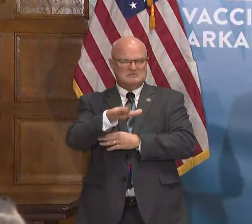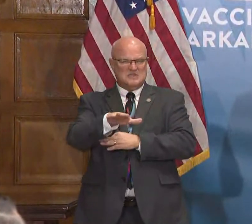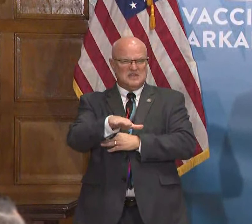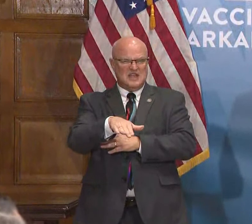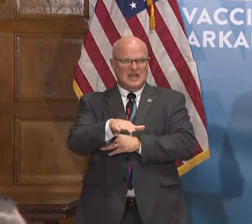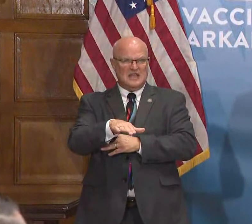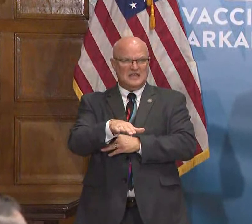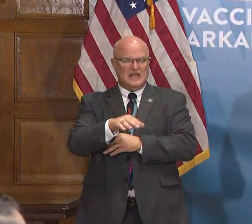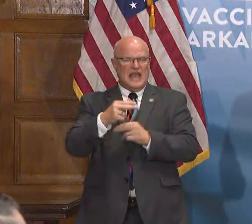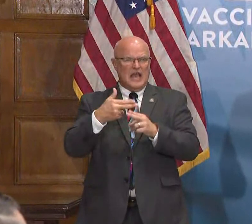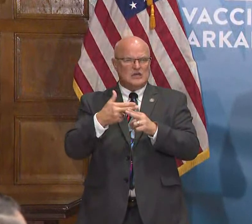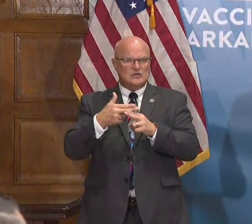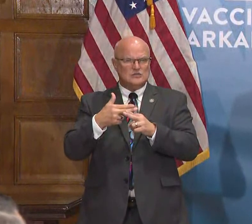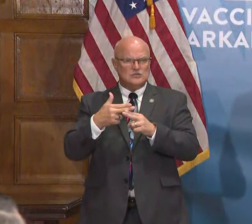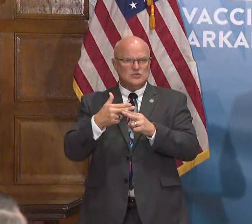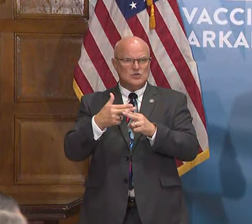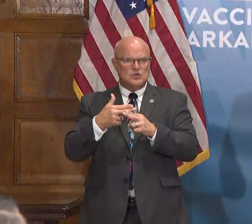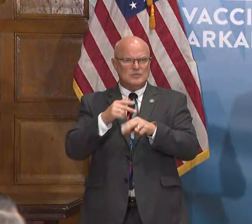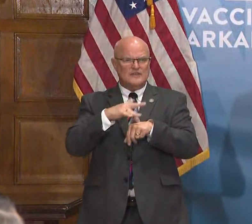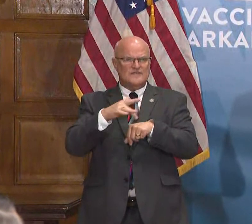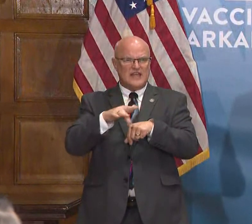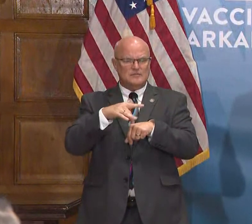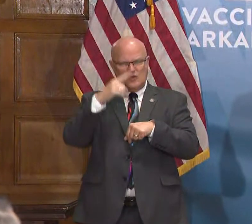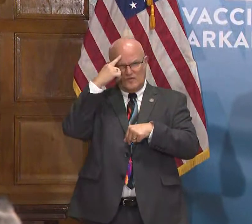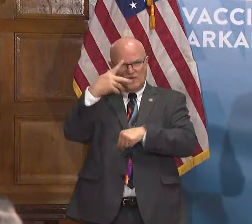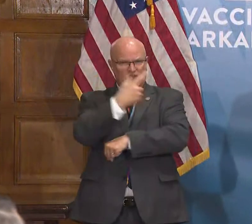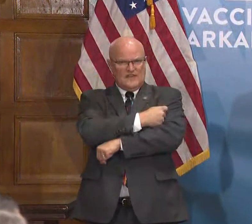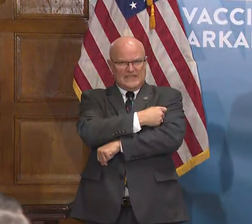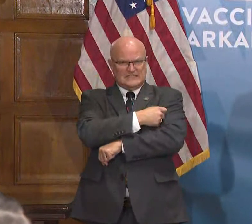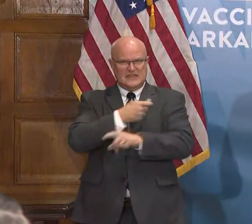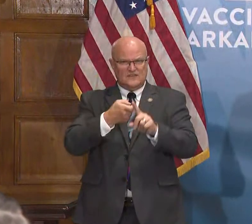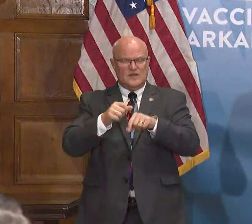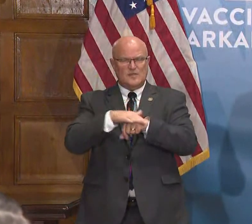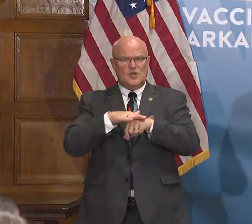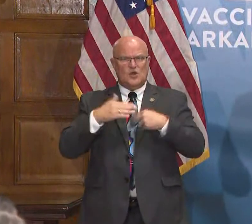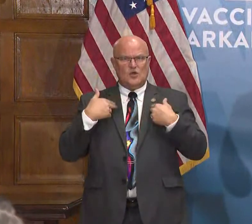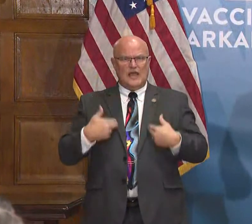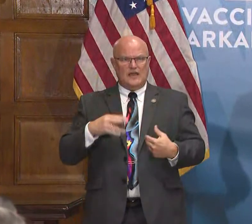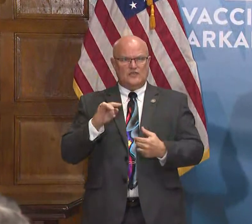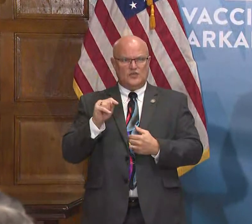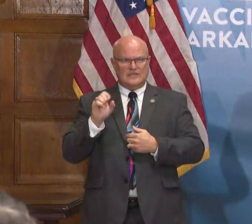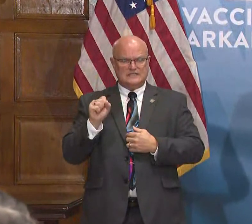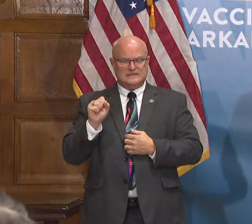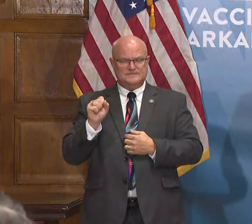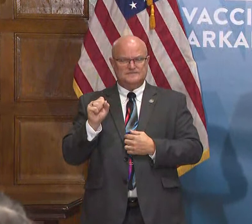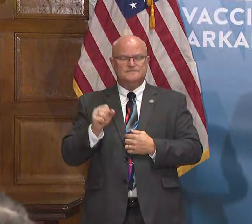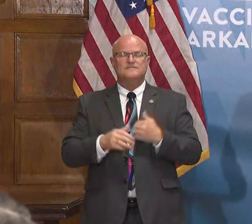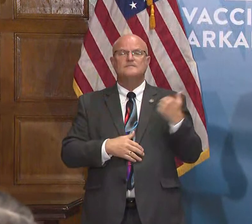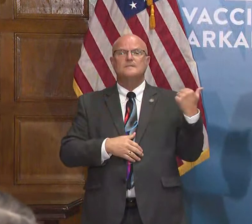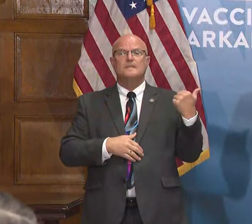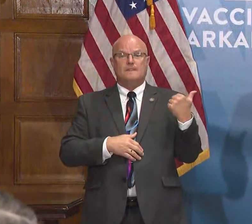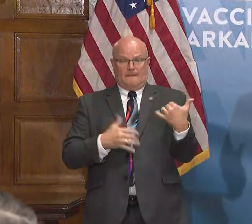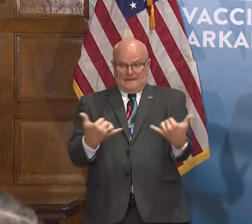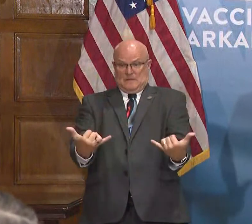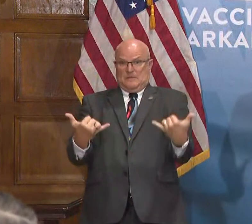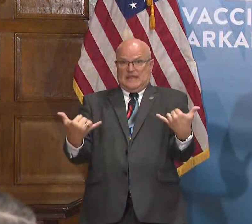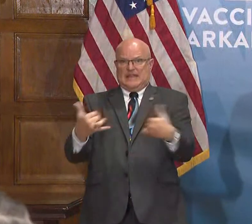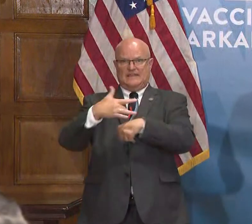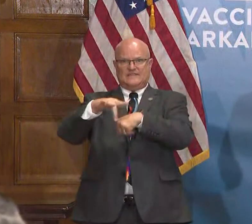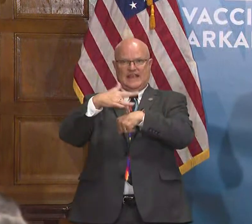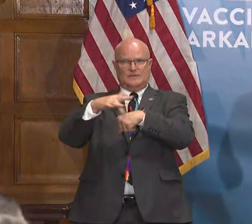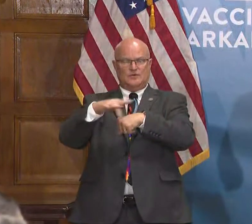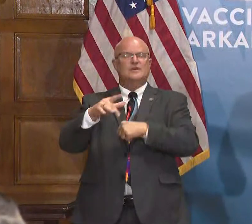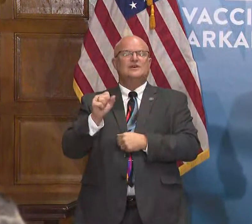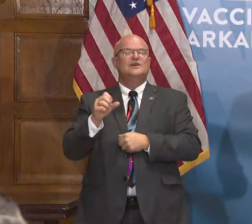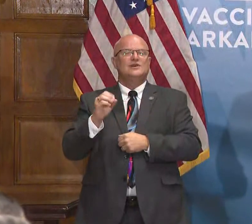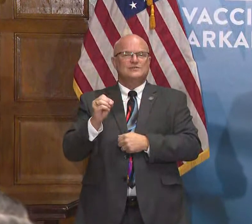how soon would kids be able to get the vaccine from the local health units? Well, it would be immediately available.